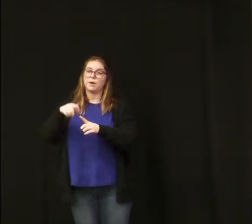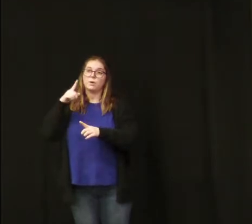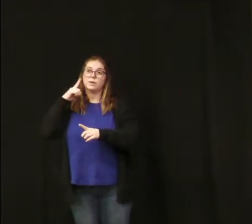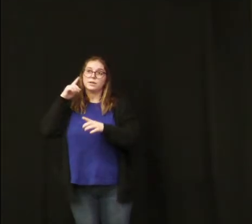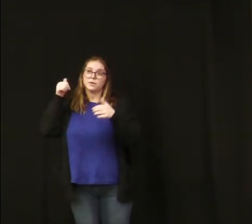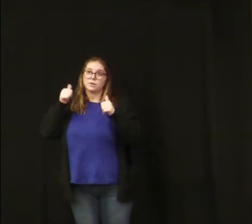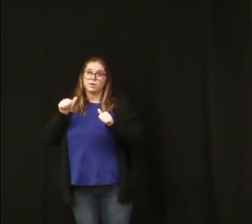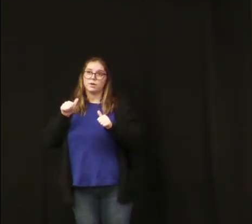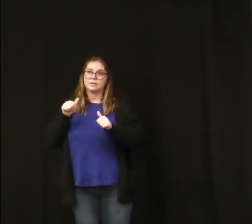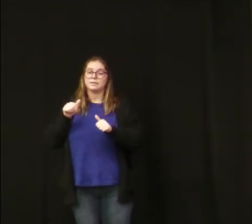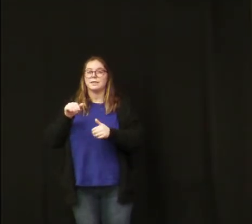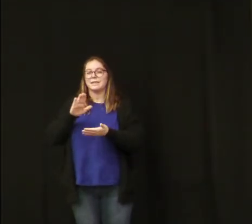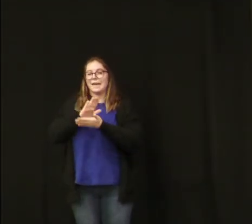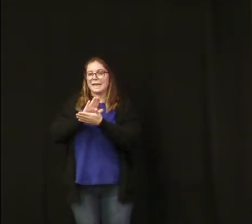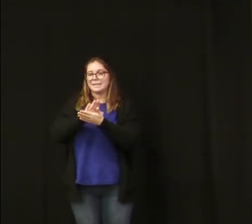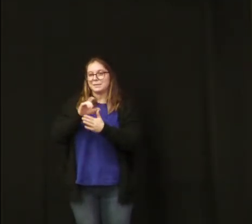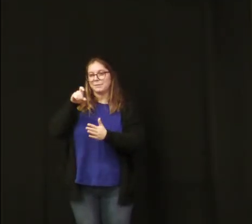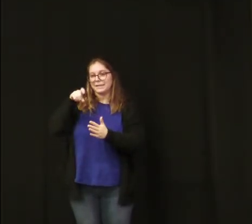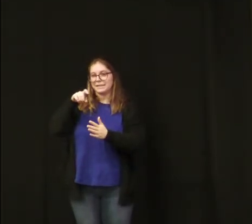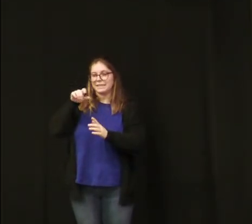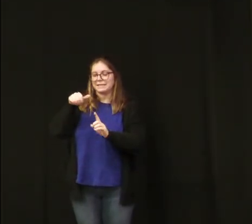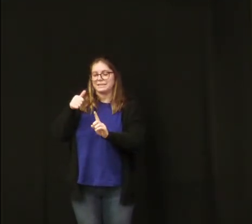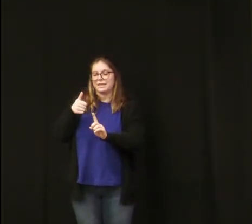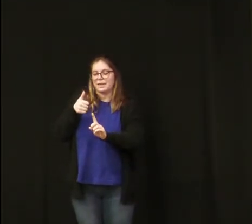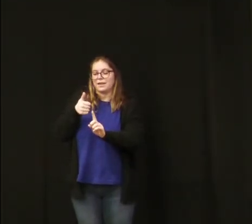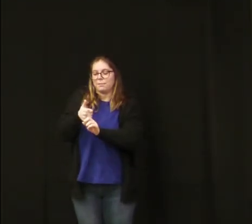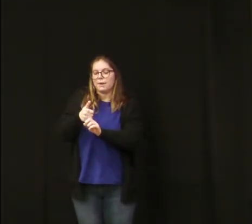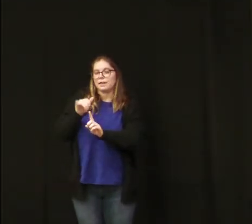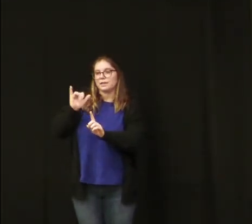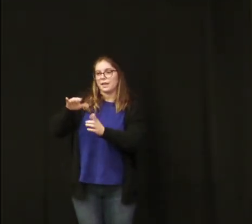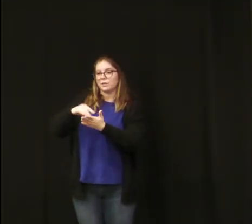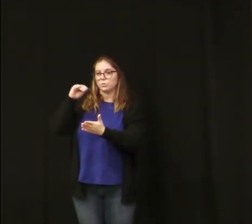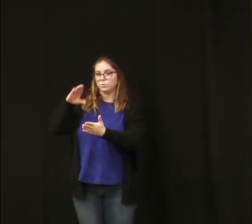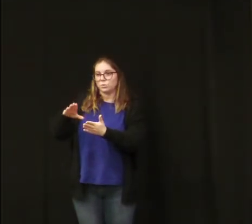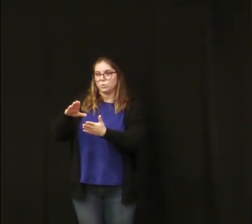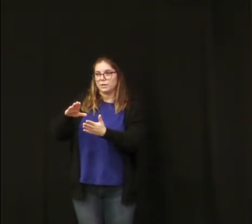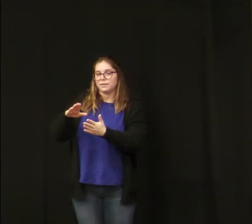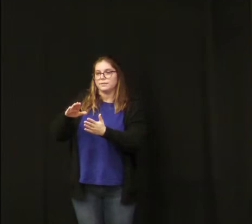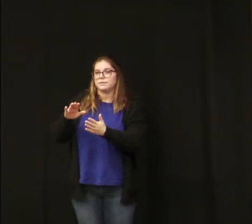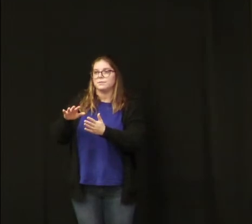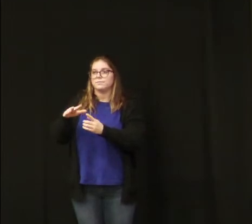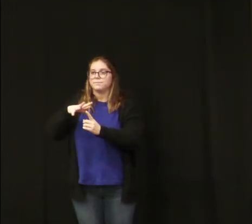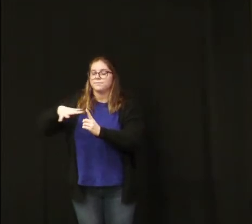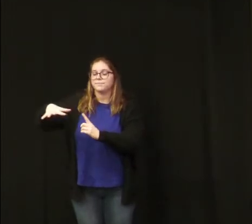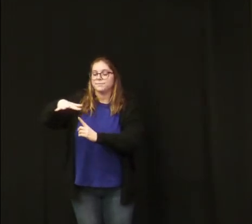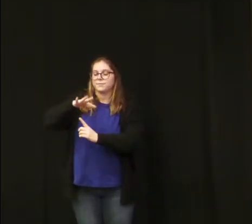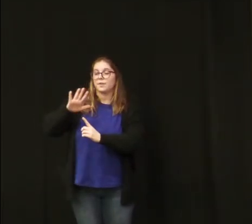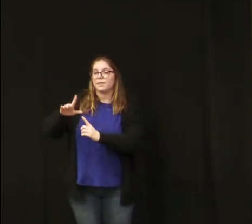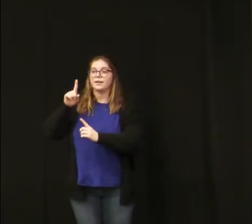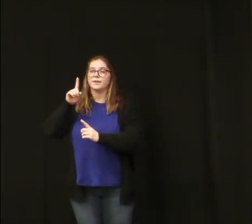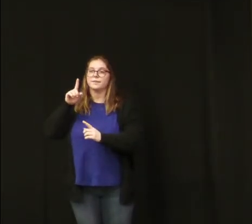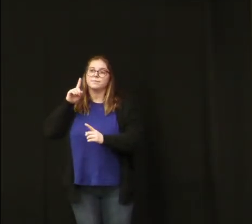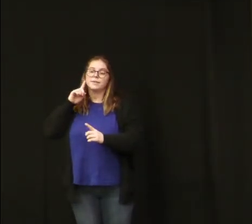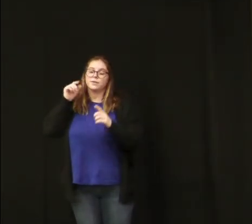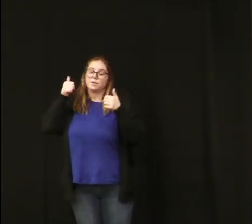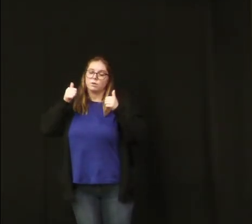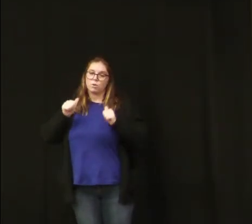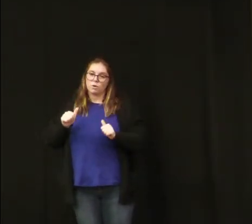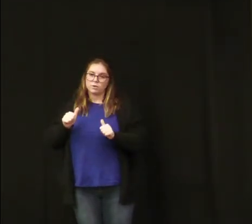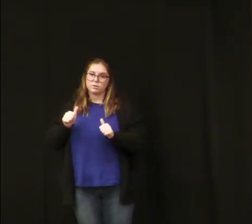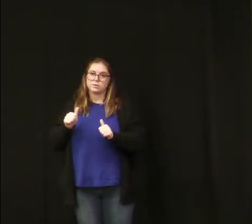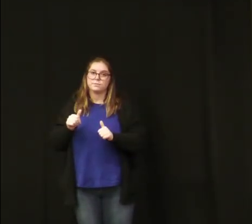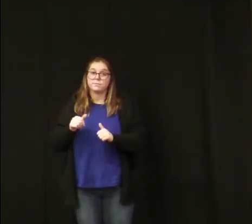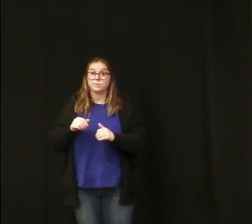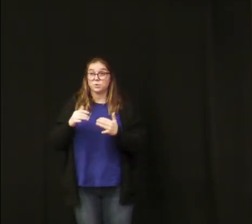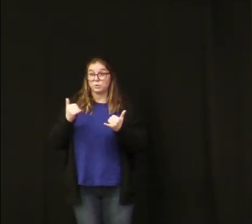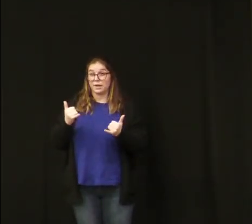that academic need is impacting them. When we're talking about the hearing loss, which all of our students have, we're going to talk about how the